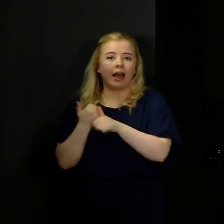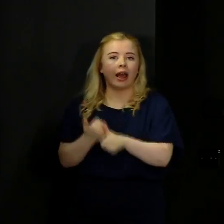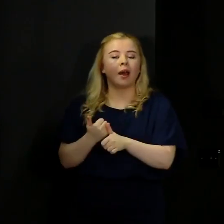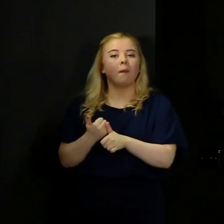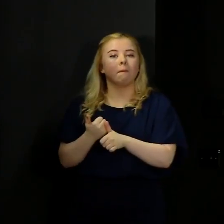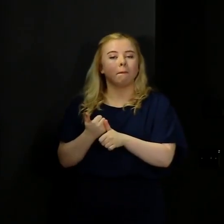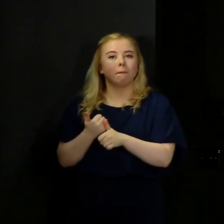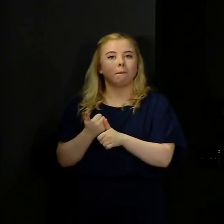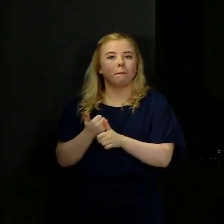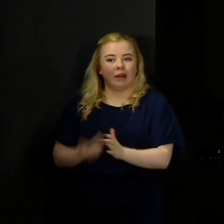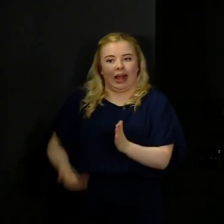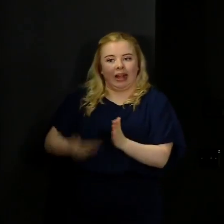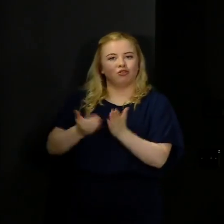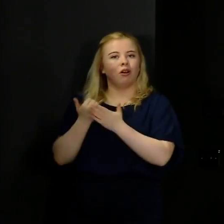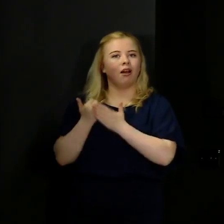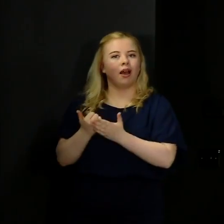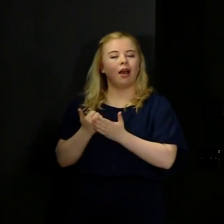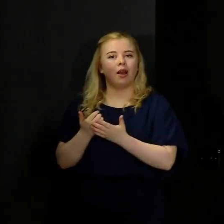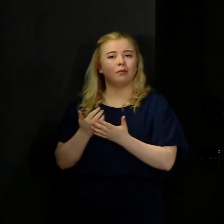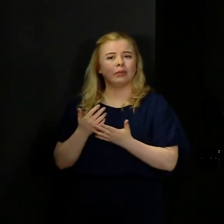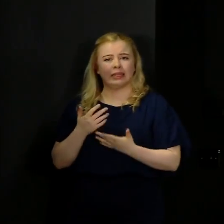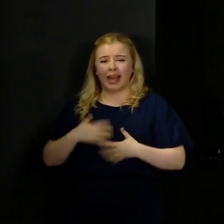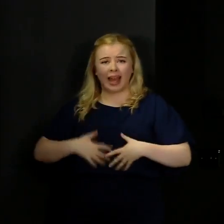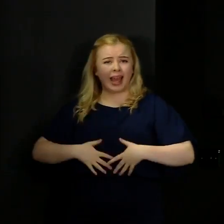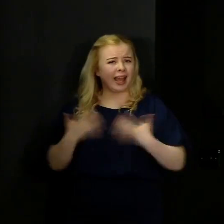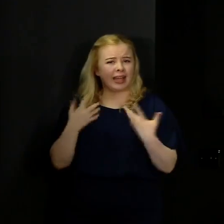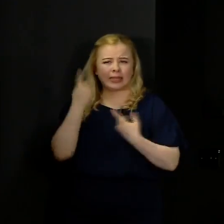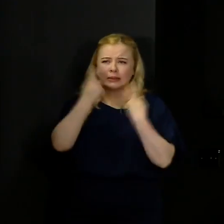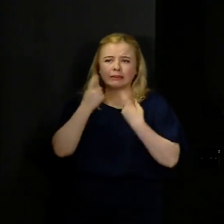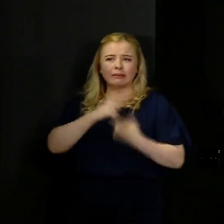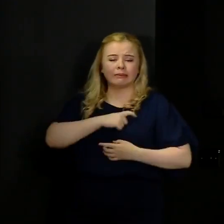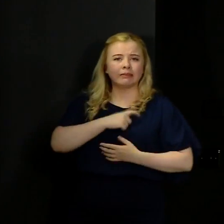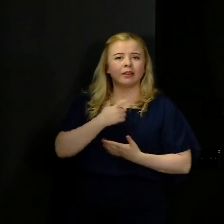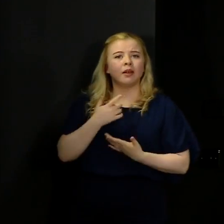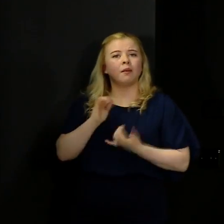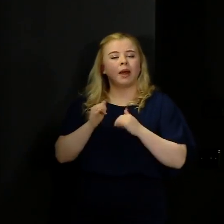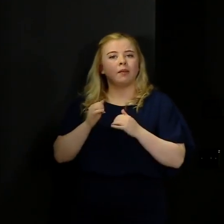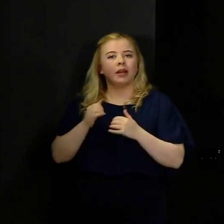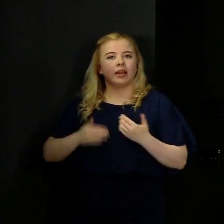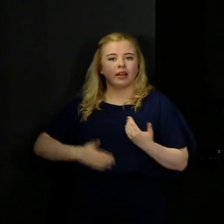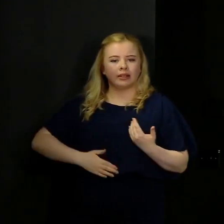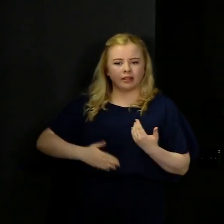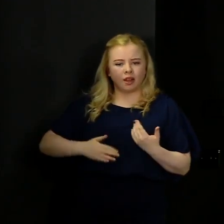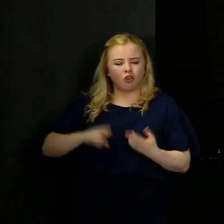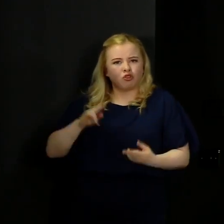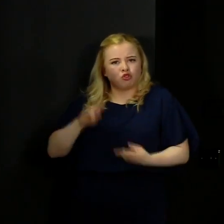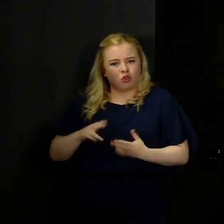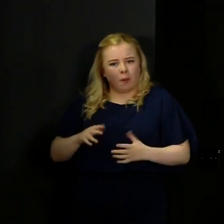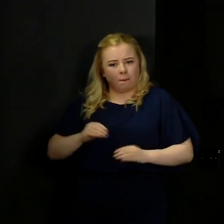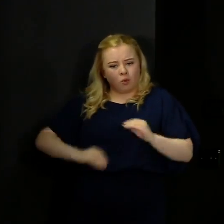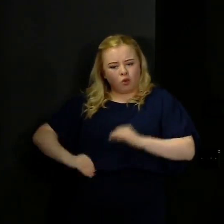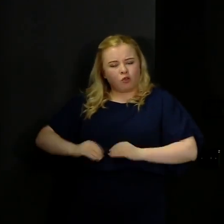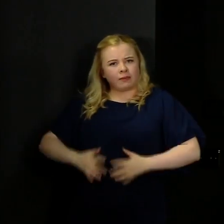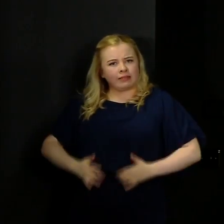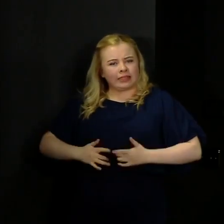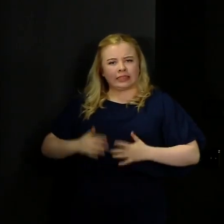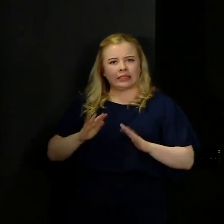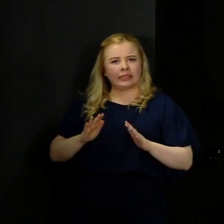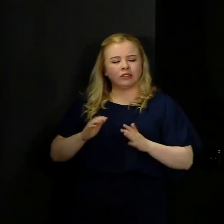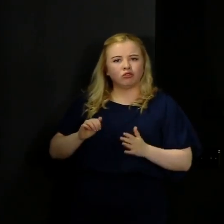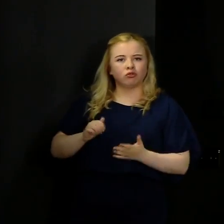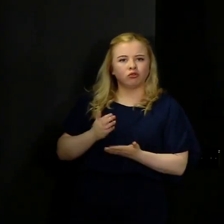normal routine appointments. So if they have any concerns at all, whether it's perhaps reduction in the baby's movement or any worries about their